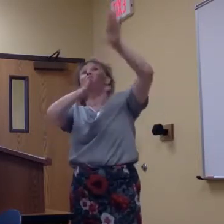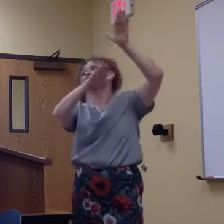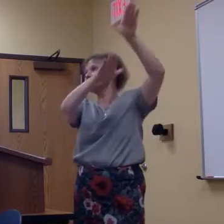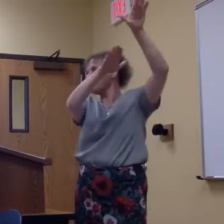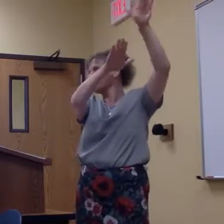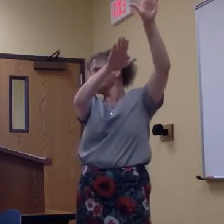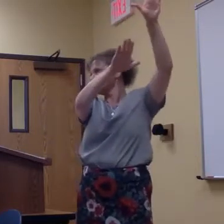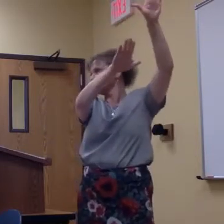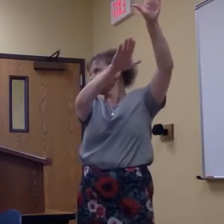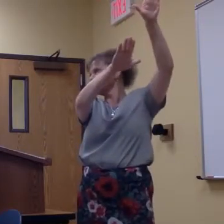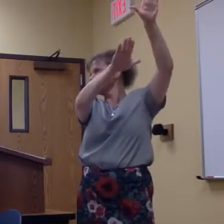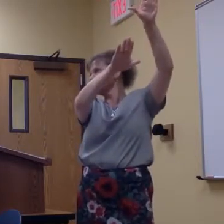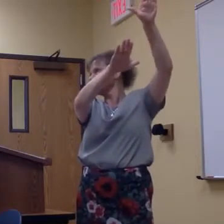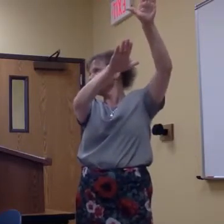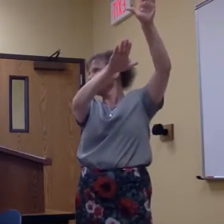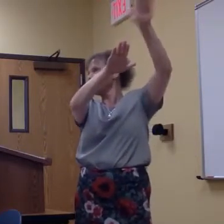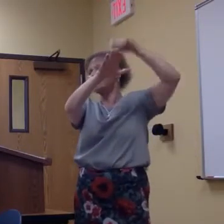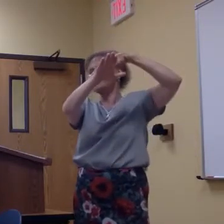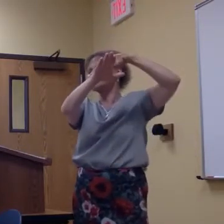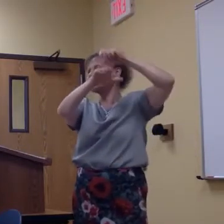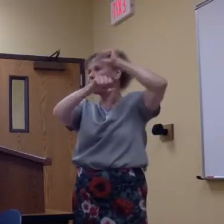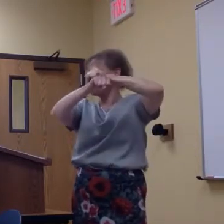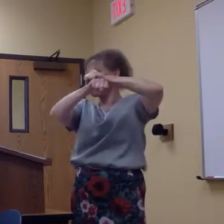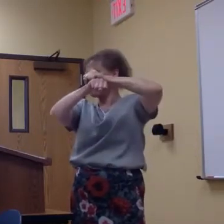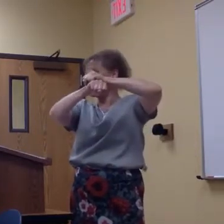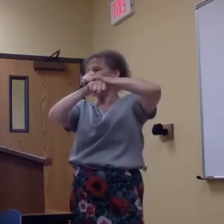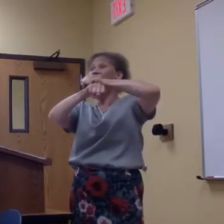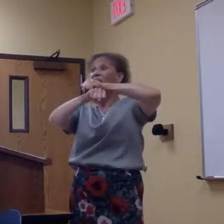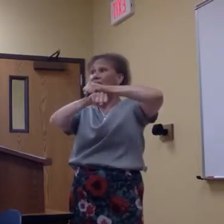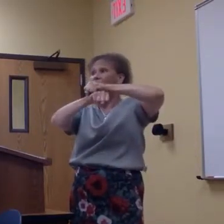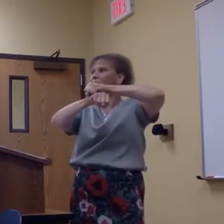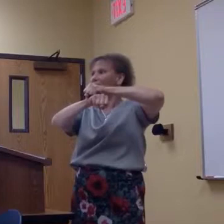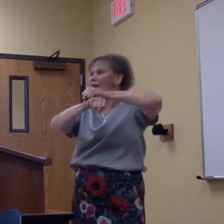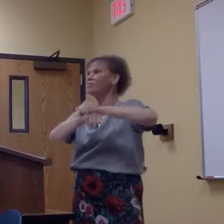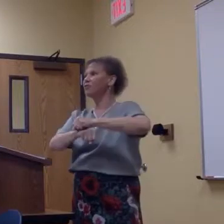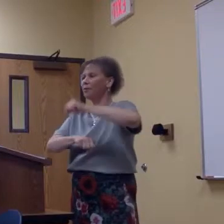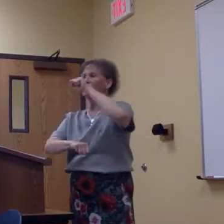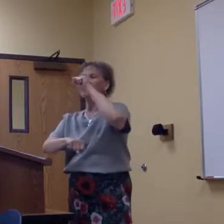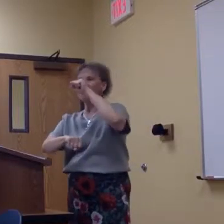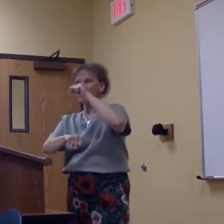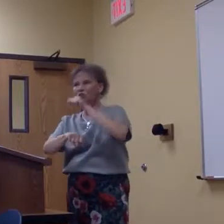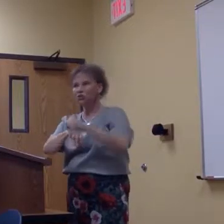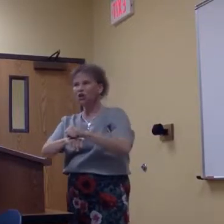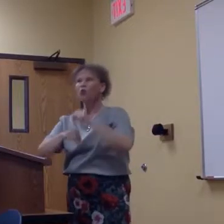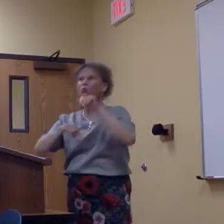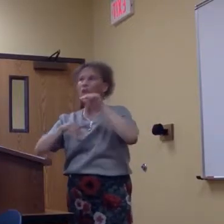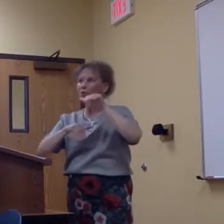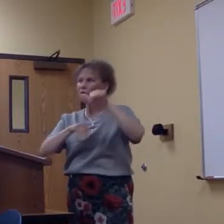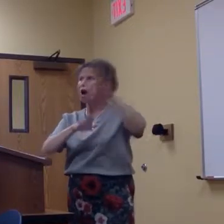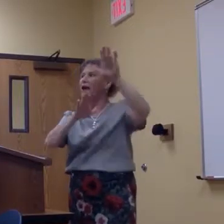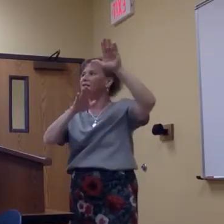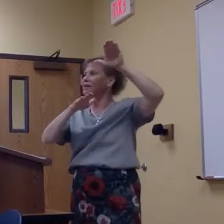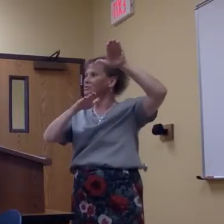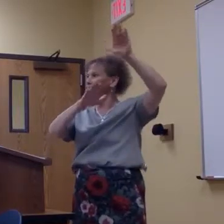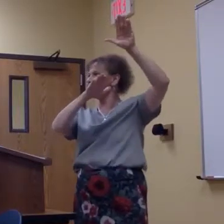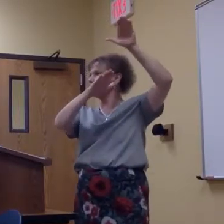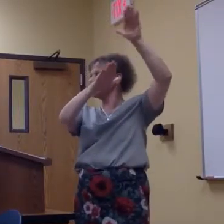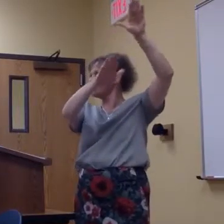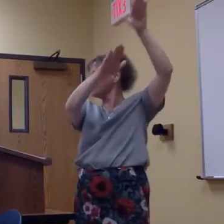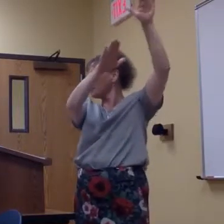to the mountains, all right? And not start with that beginning. But that's where it came from. That stone, that rock that goes up and up and up